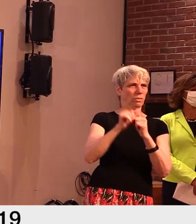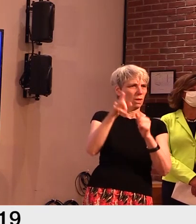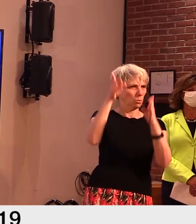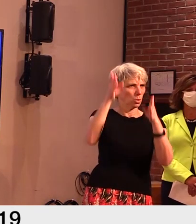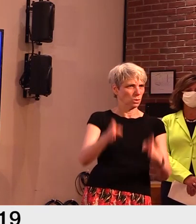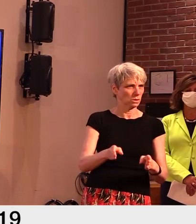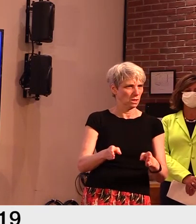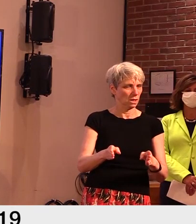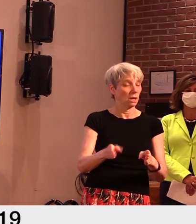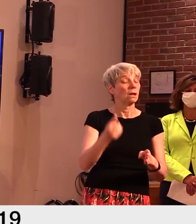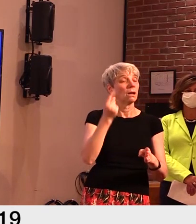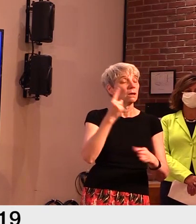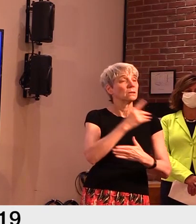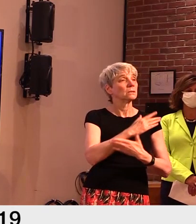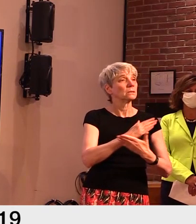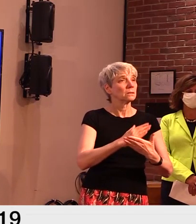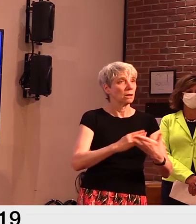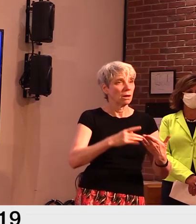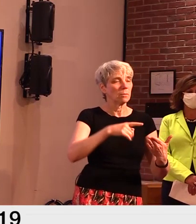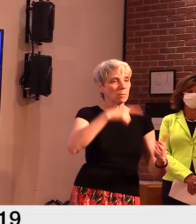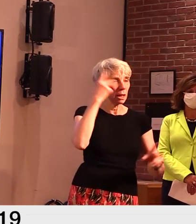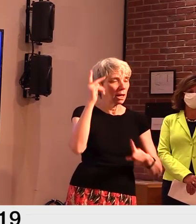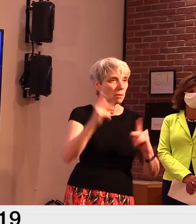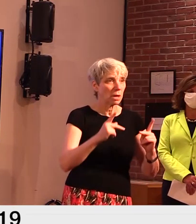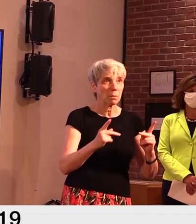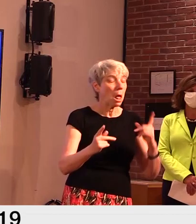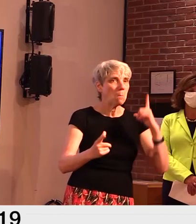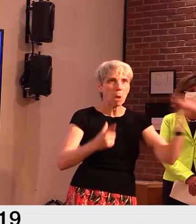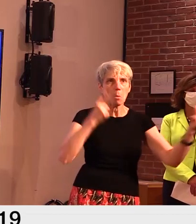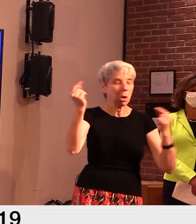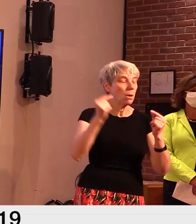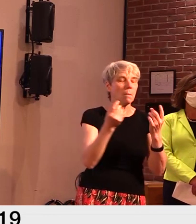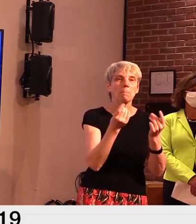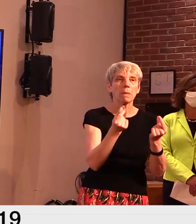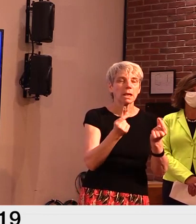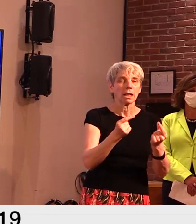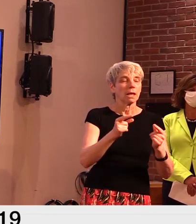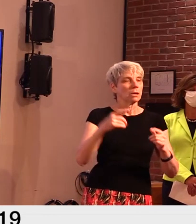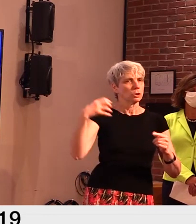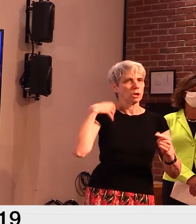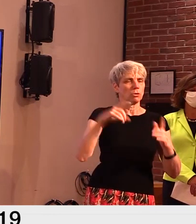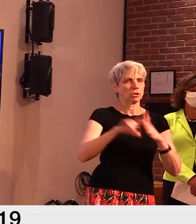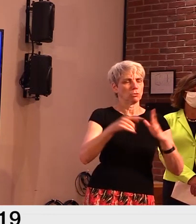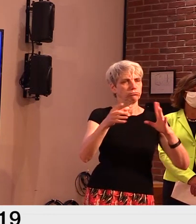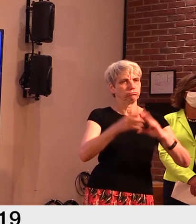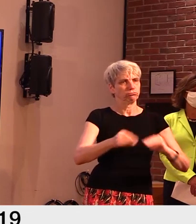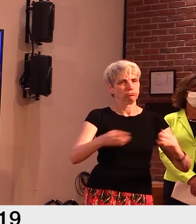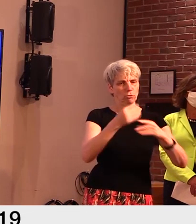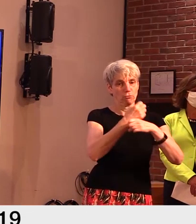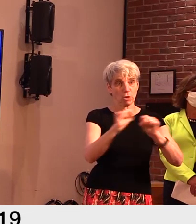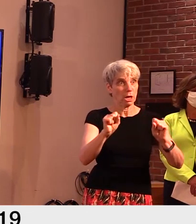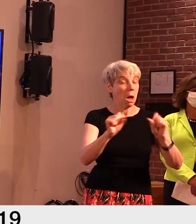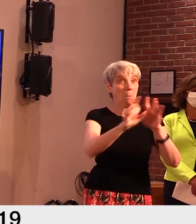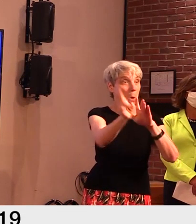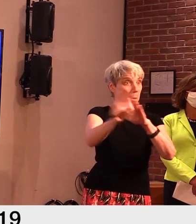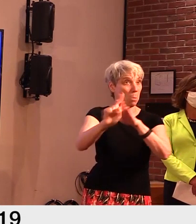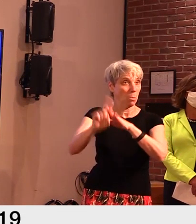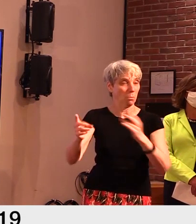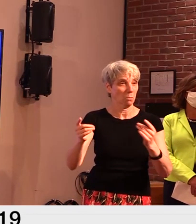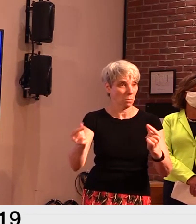interested in staying with the people who had enslaved them, even if pay was